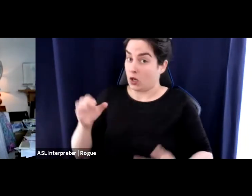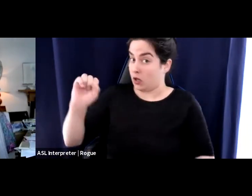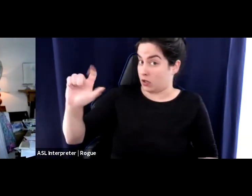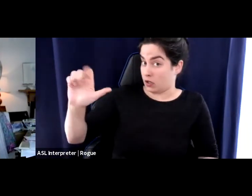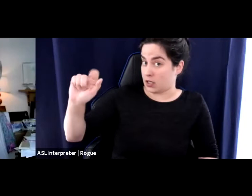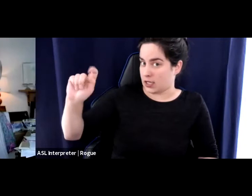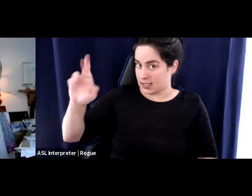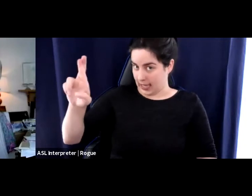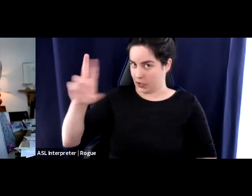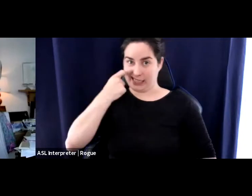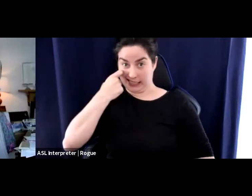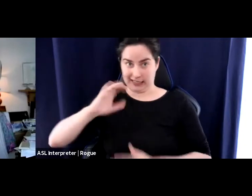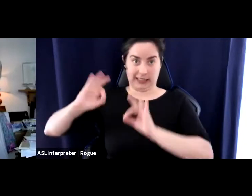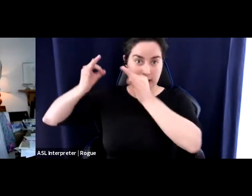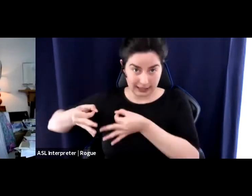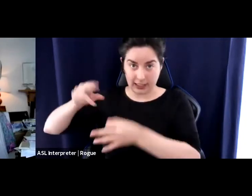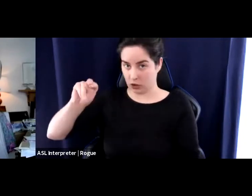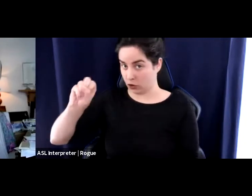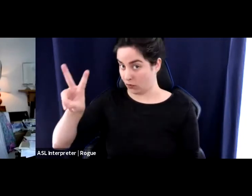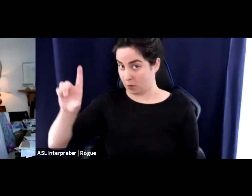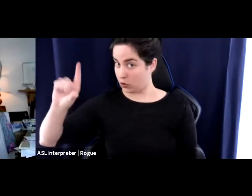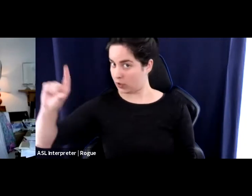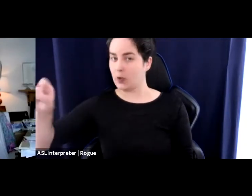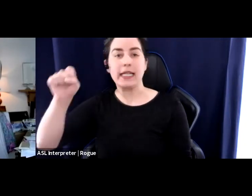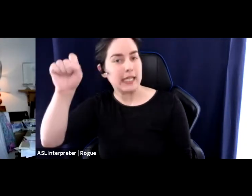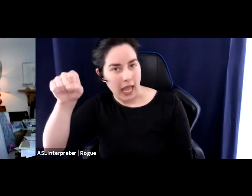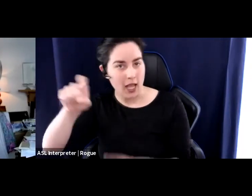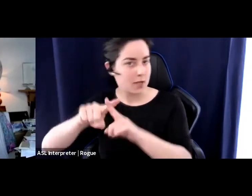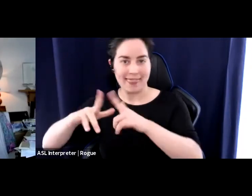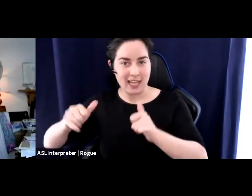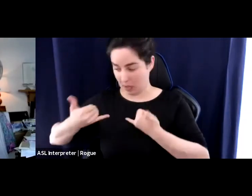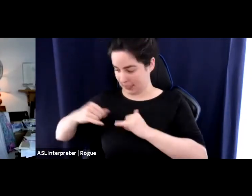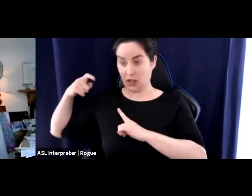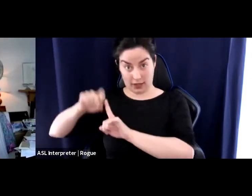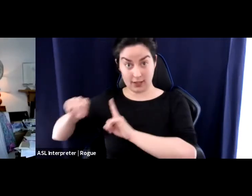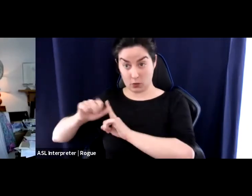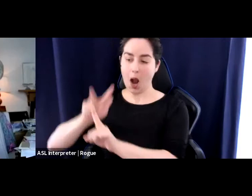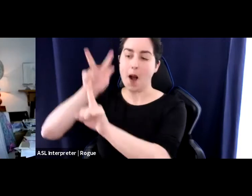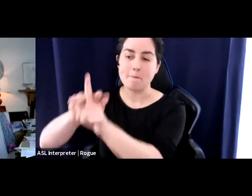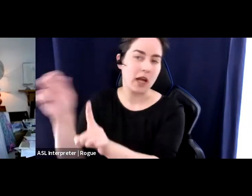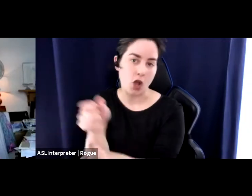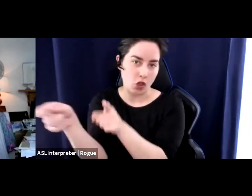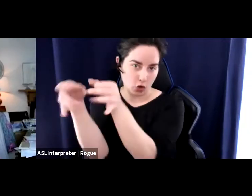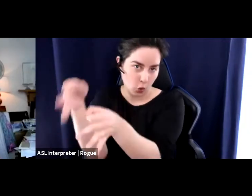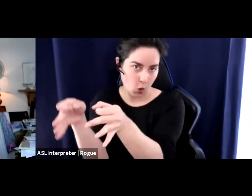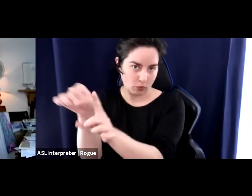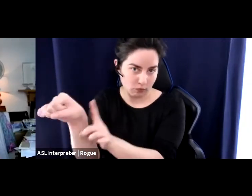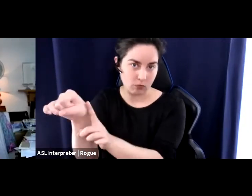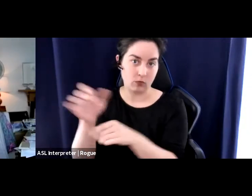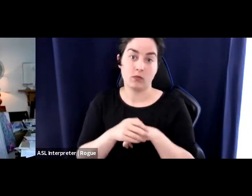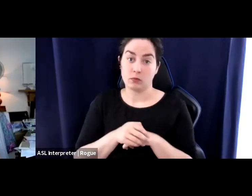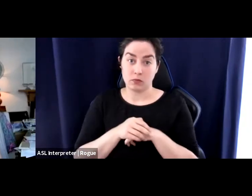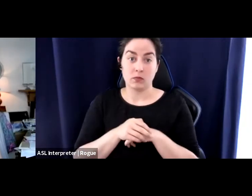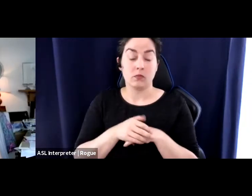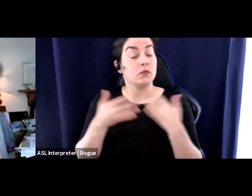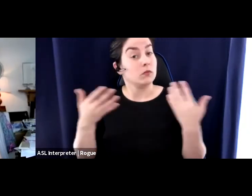decided in November 2020, it's already seen citations as in court. So again, I would